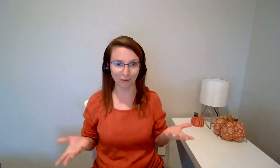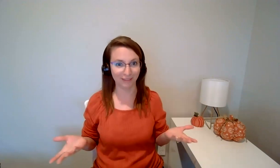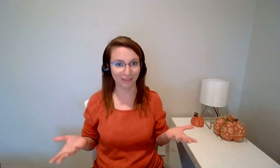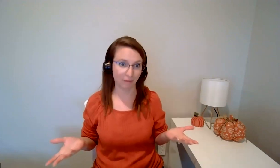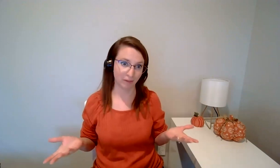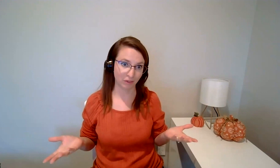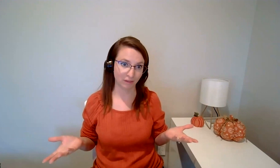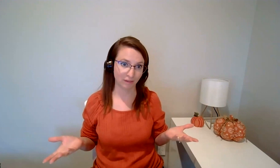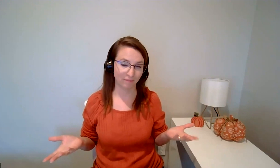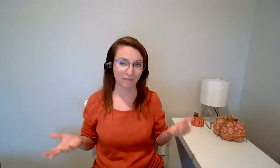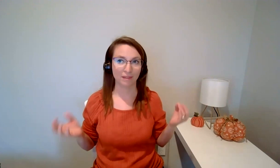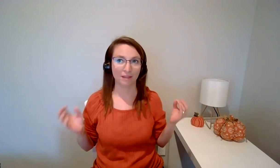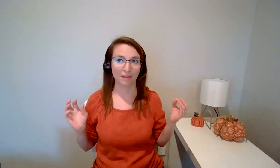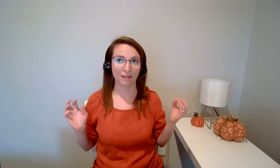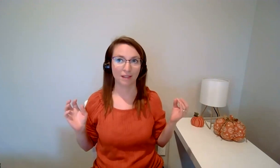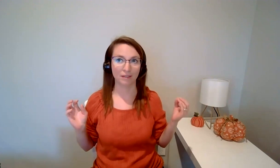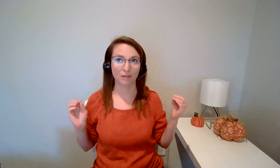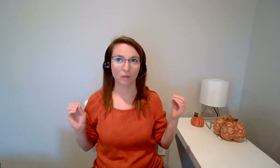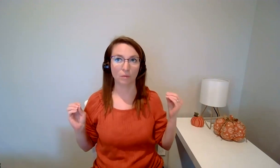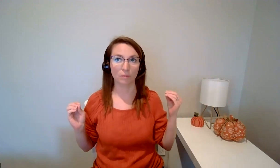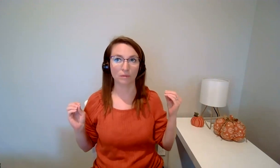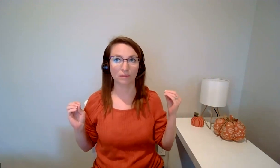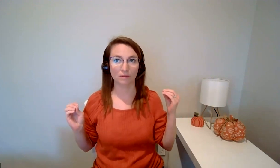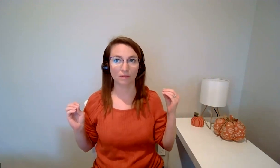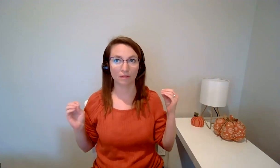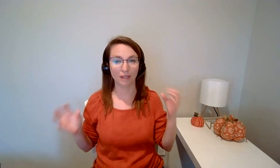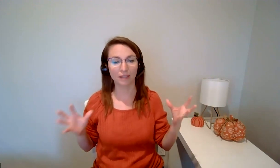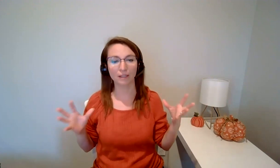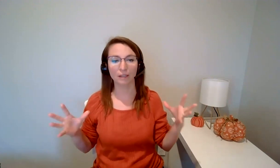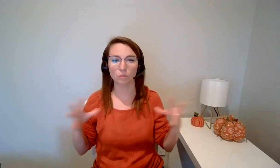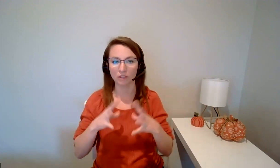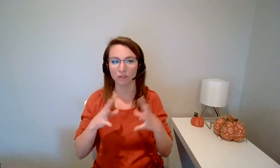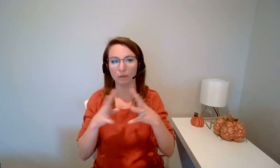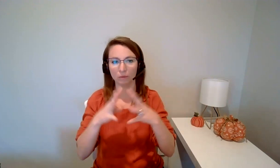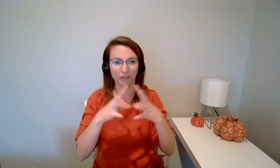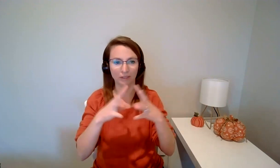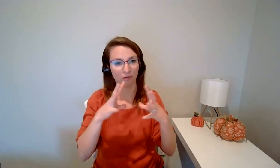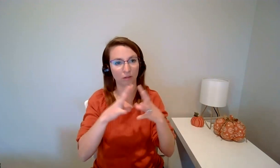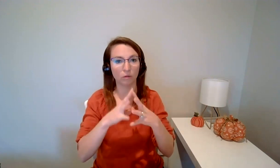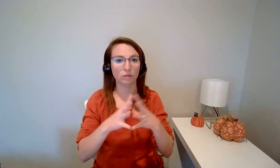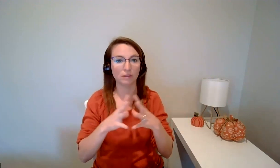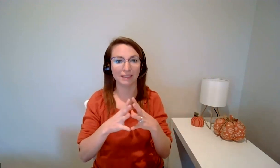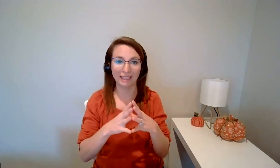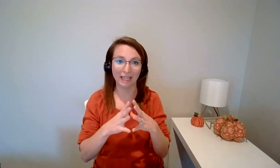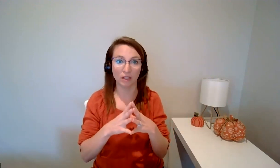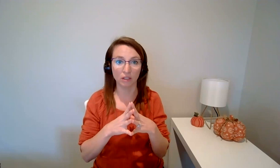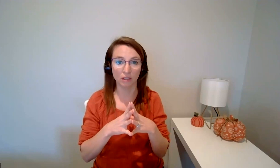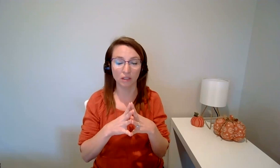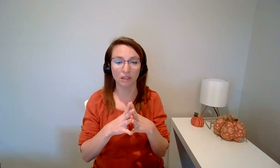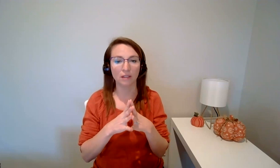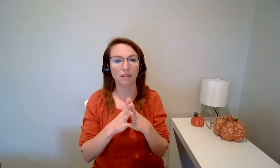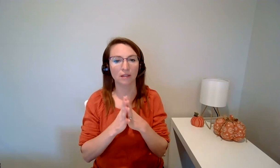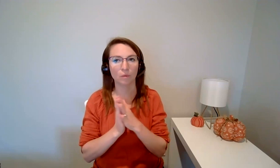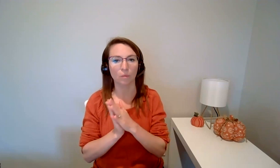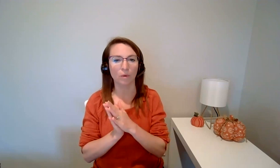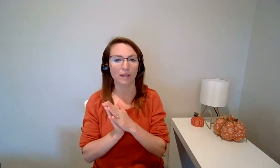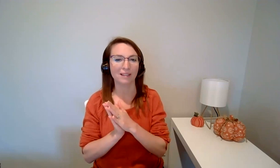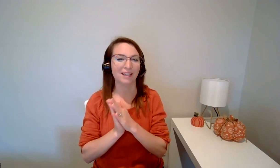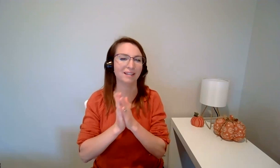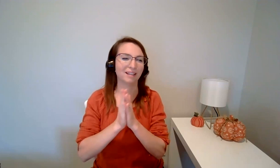is English. And so a lot of times when there's languages that are closely together, one can kind